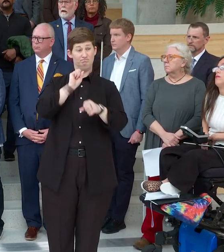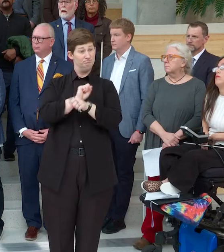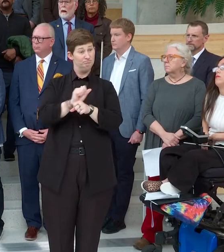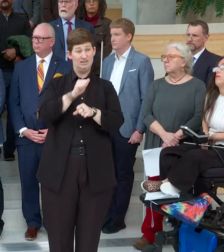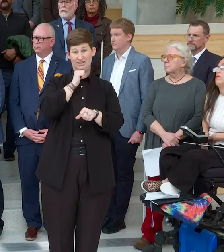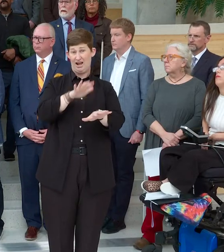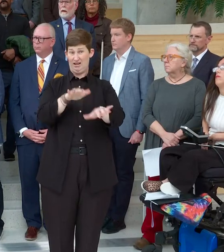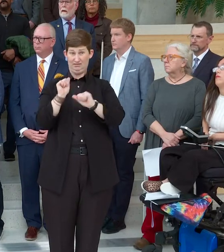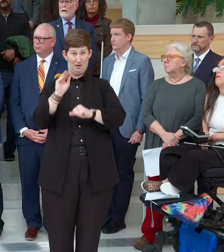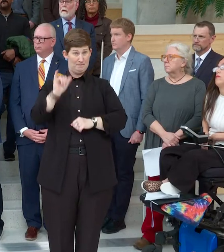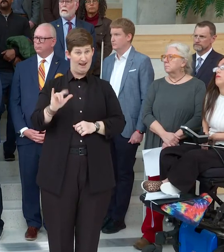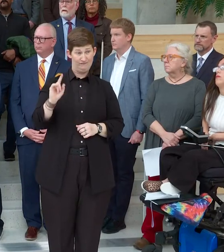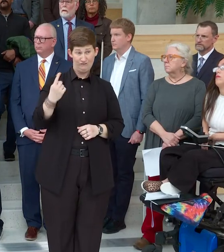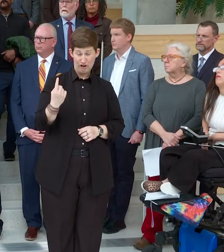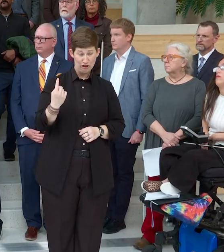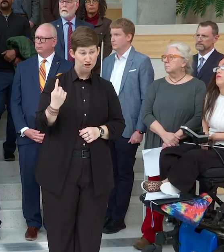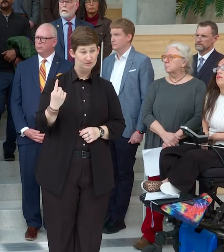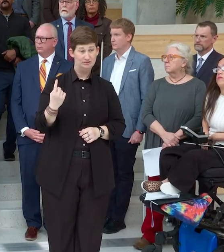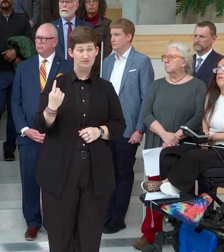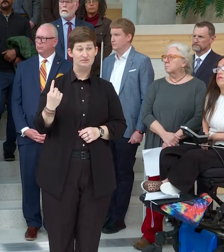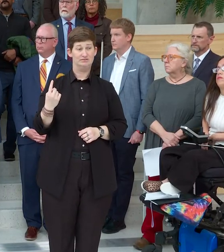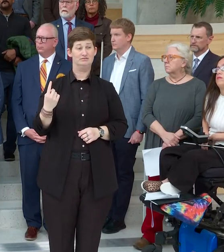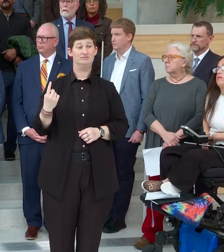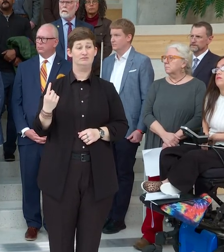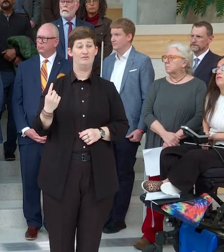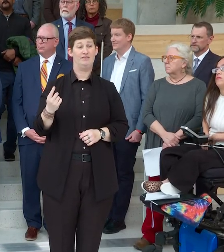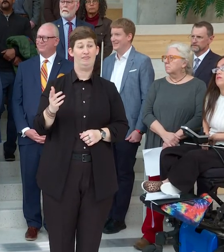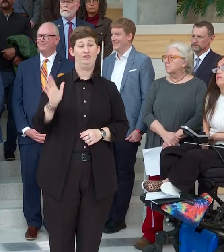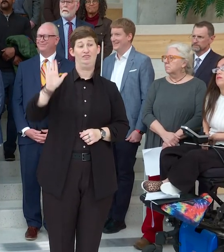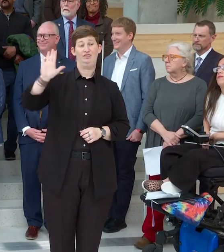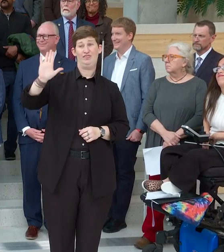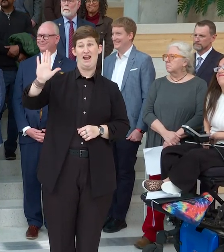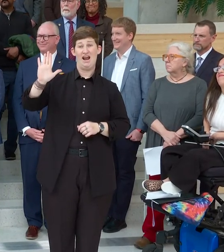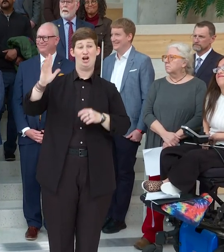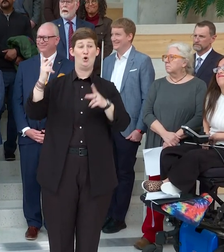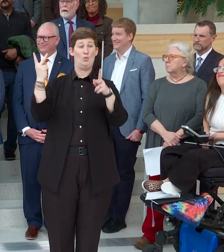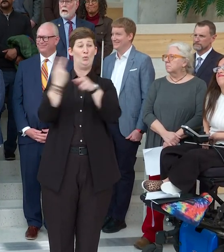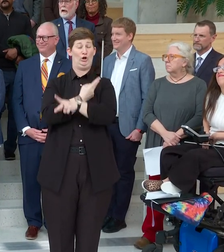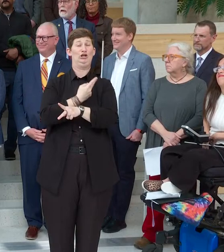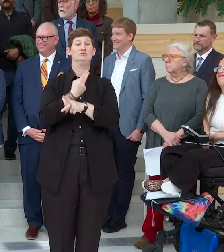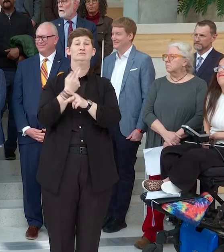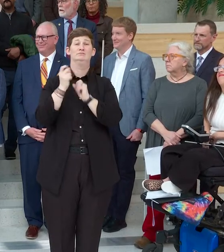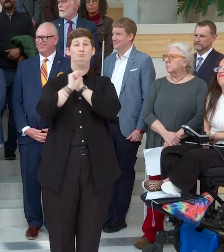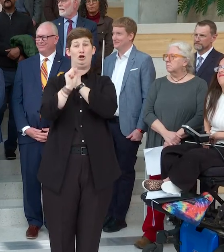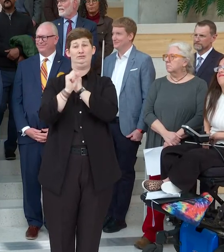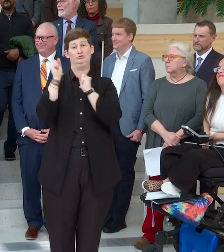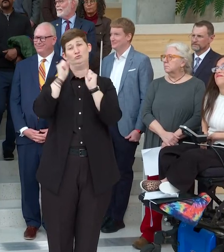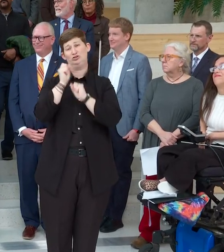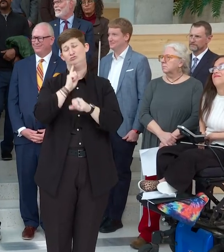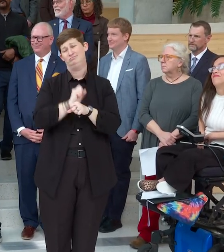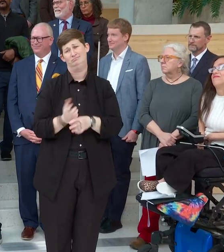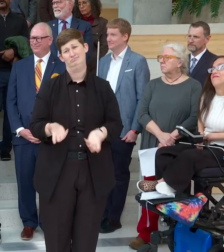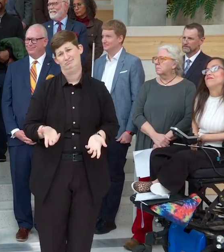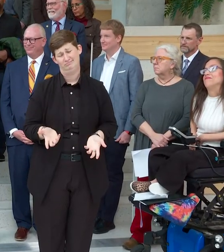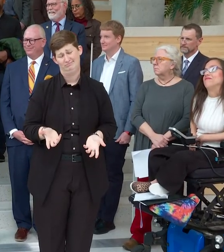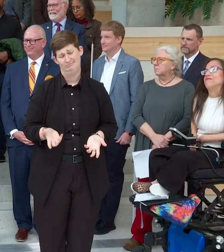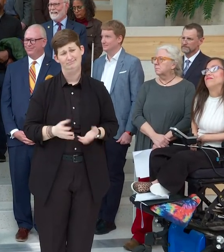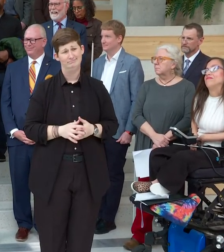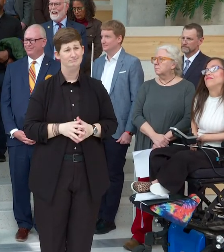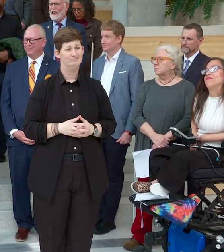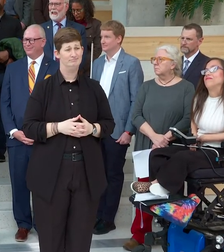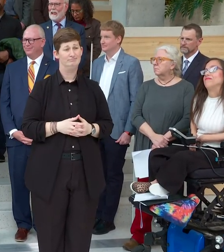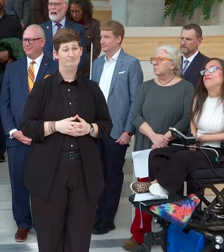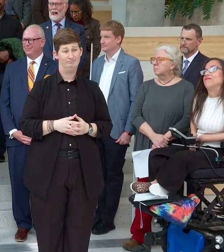barring a change in the ordinance, then they've got one of the worst marketing strategies I've ever heard in my life. They will be seen as